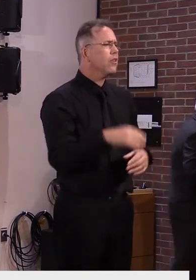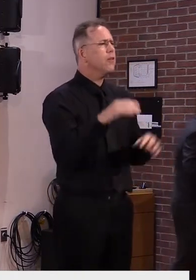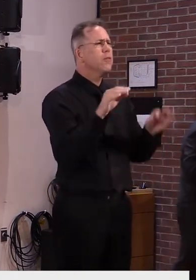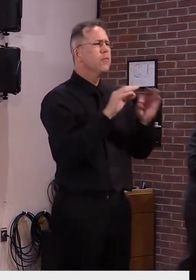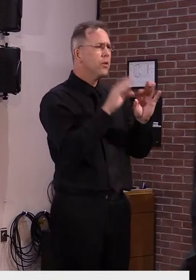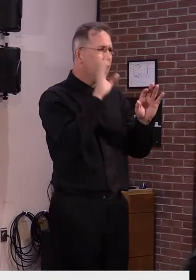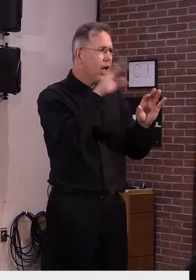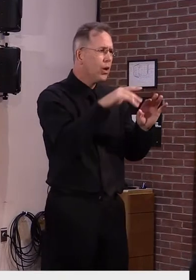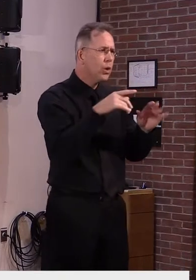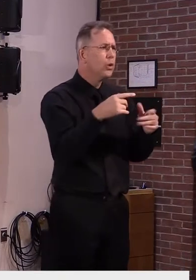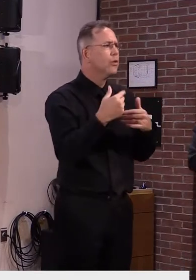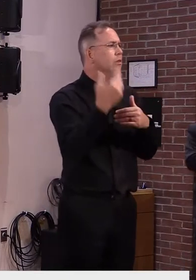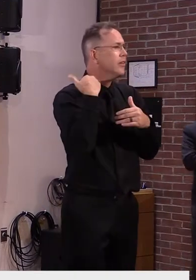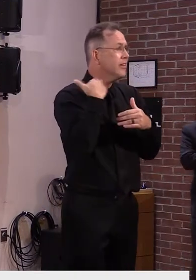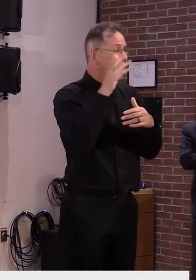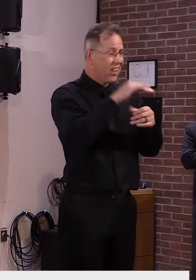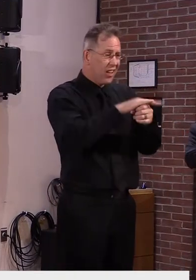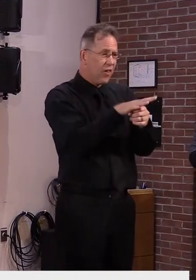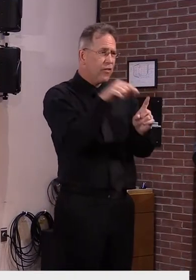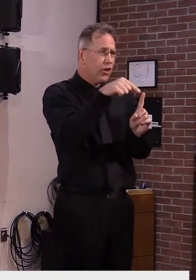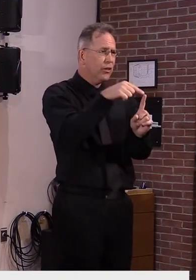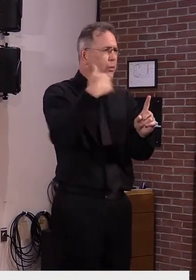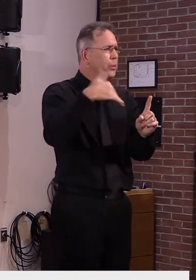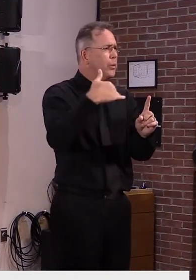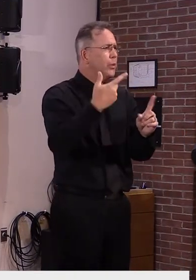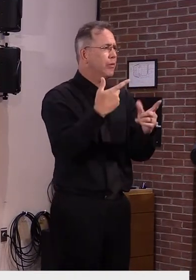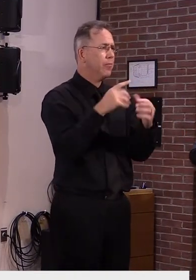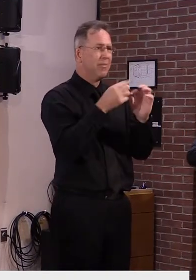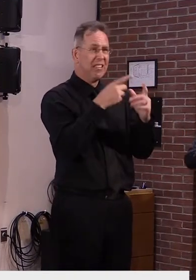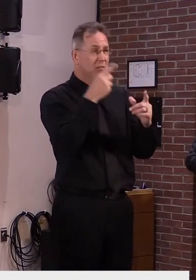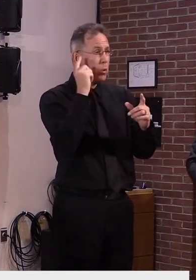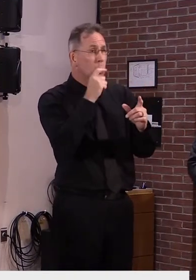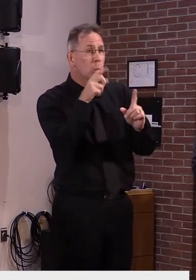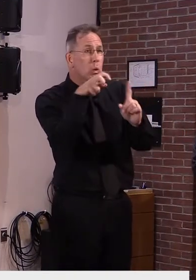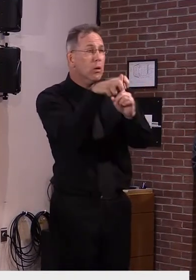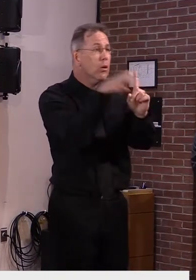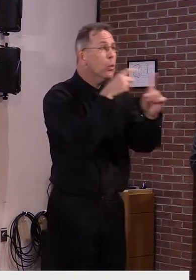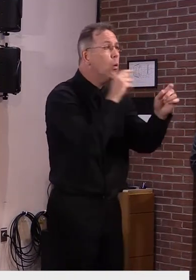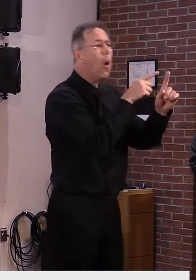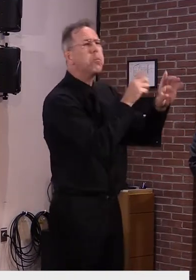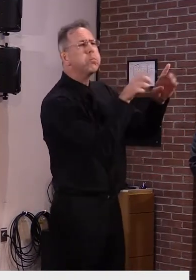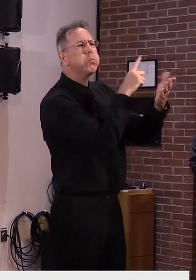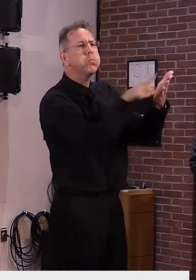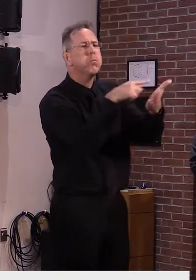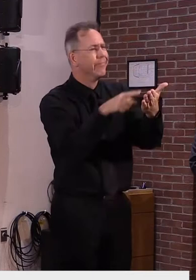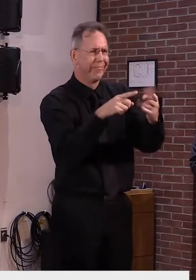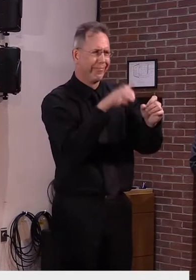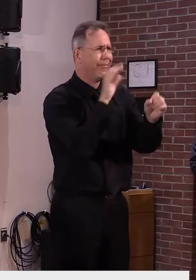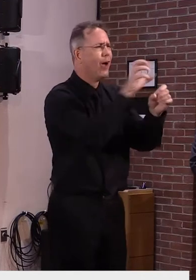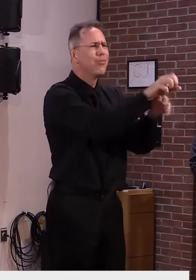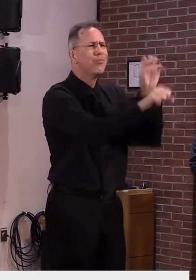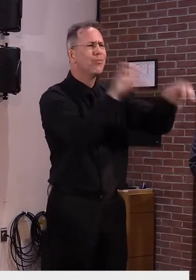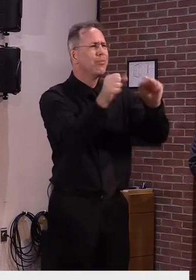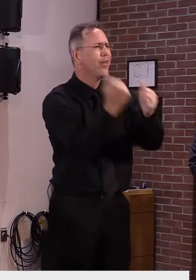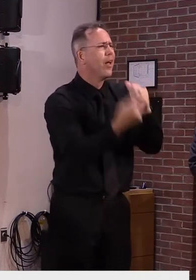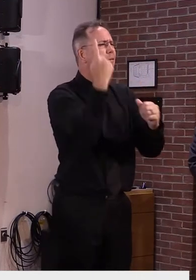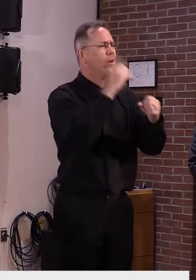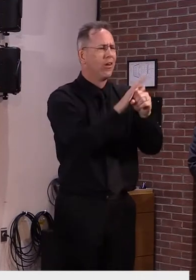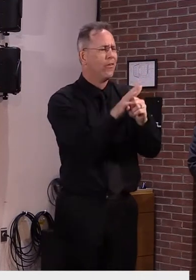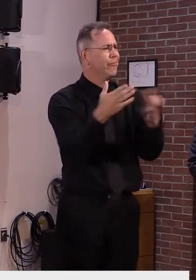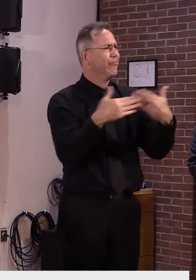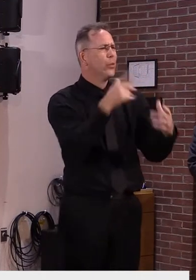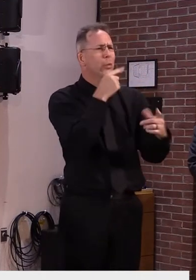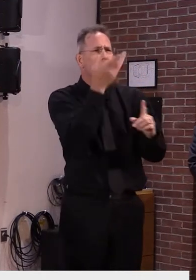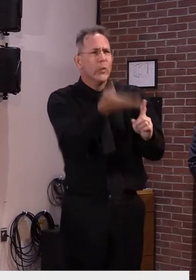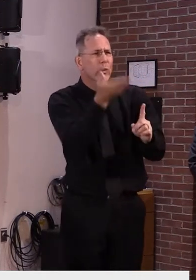this virus knows no boundaries, and we have to remain vigilant in order to remain safe. With all